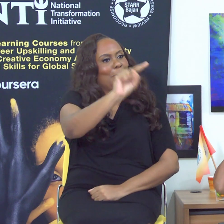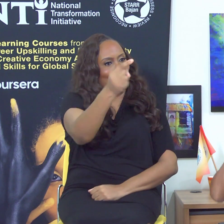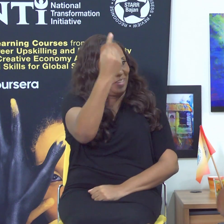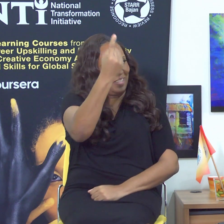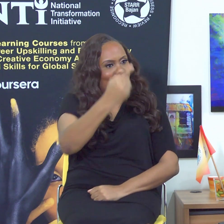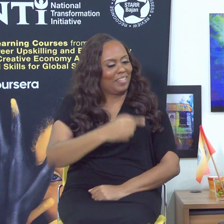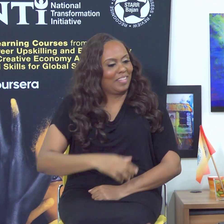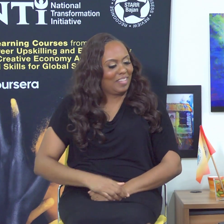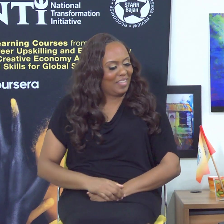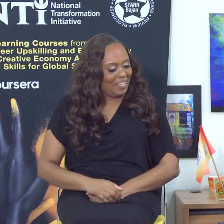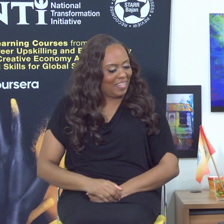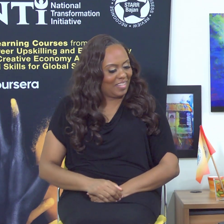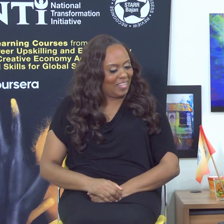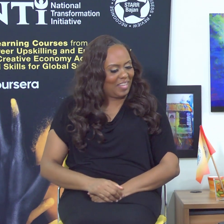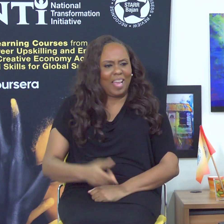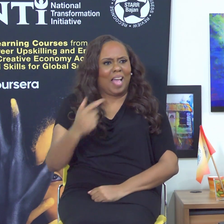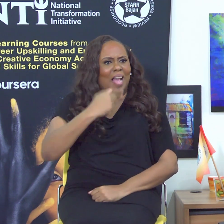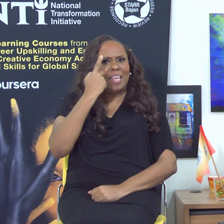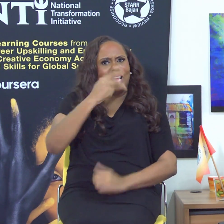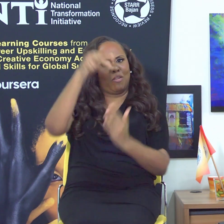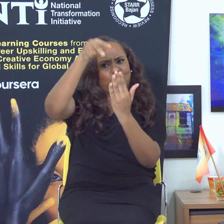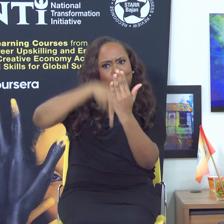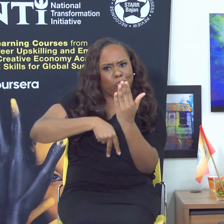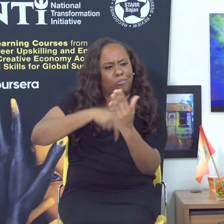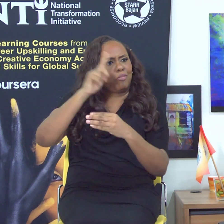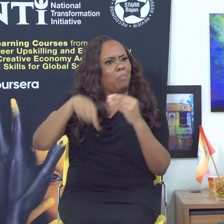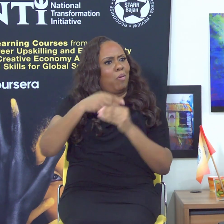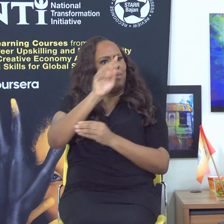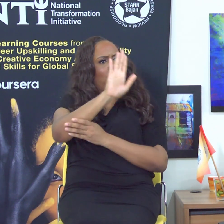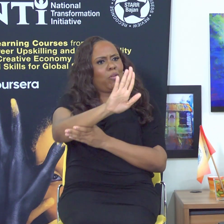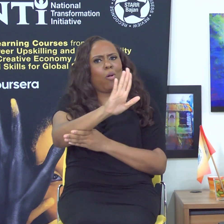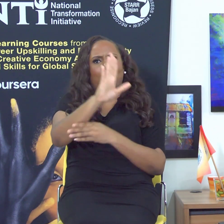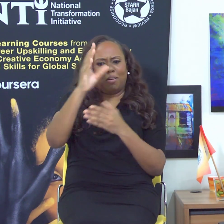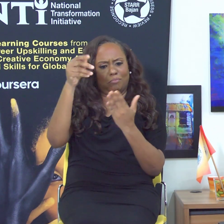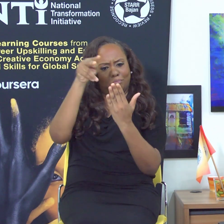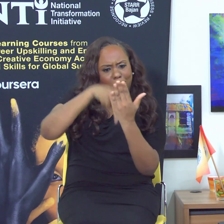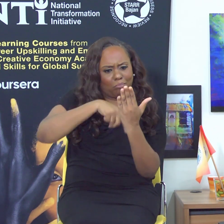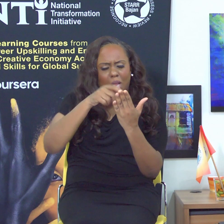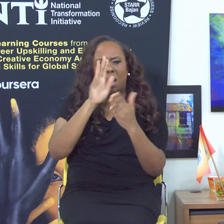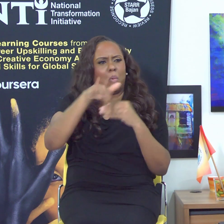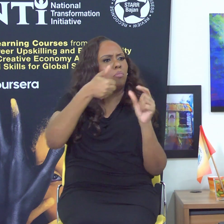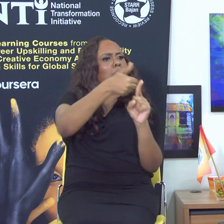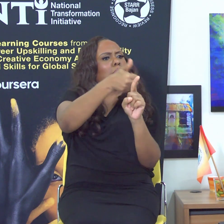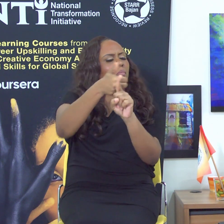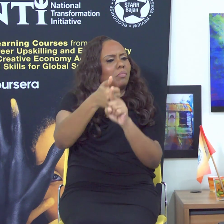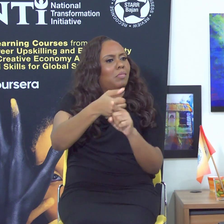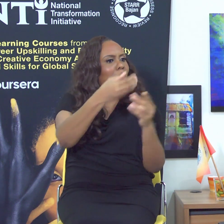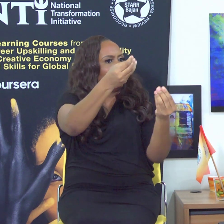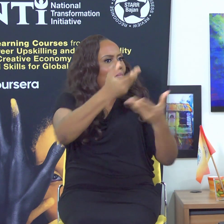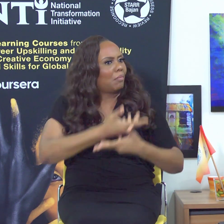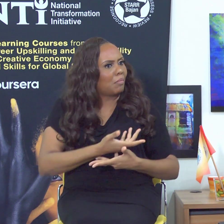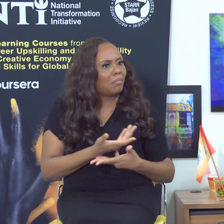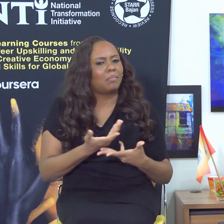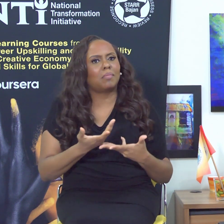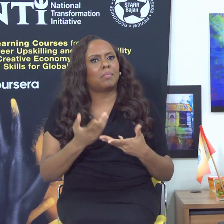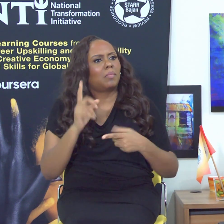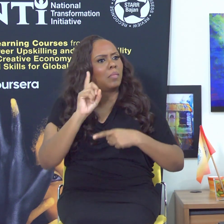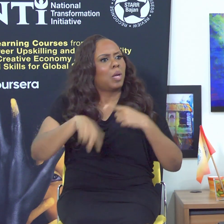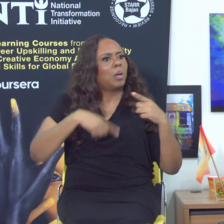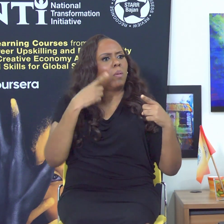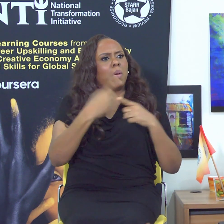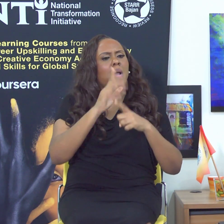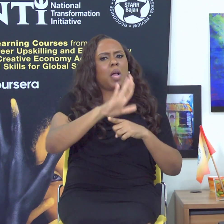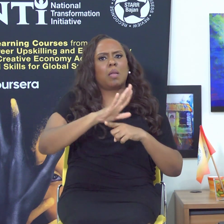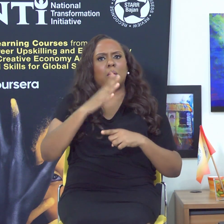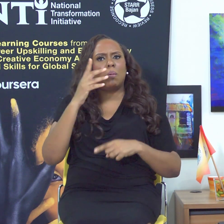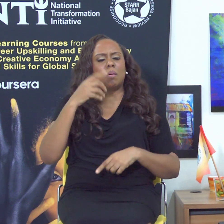first. We learned many things about you from your CV, but I want you to tell us a bit about when you first lost